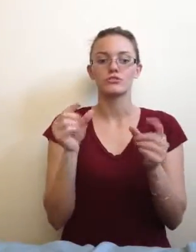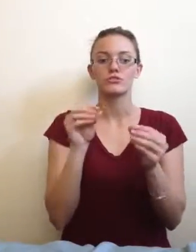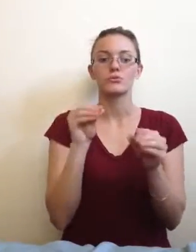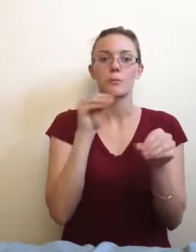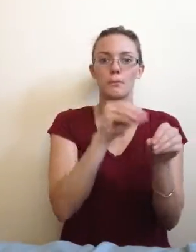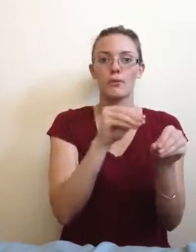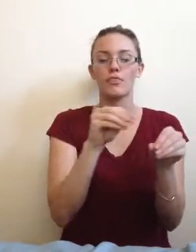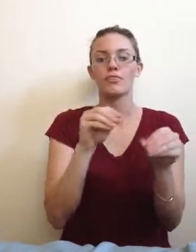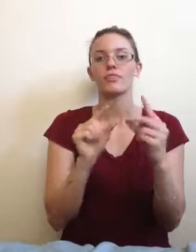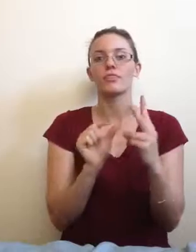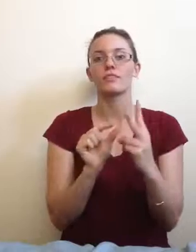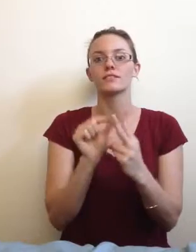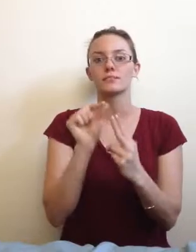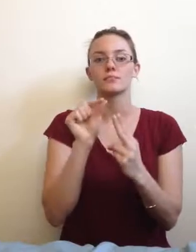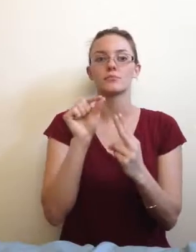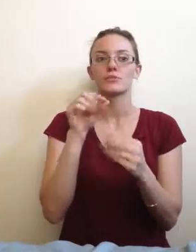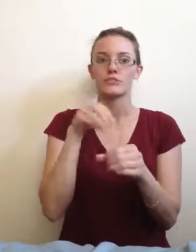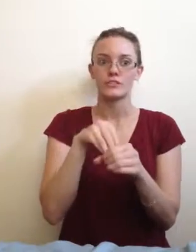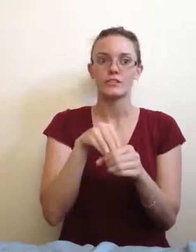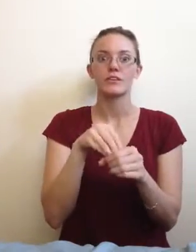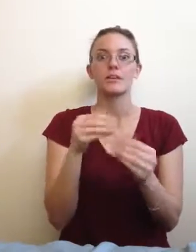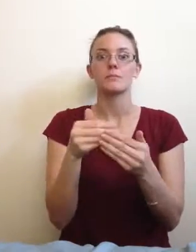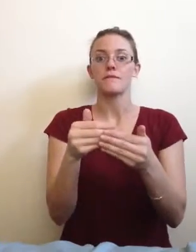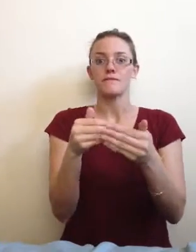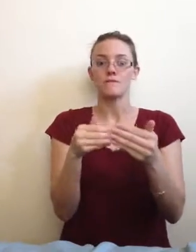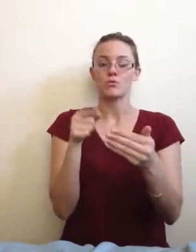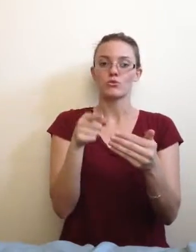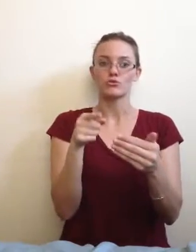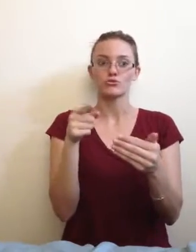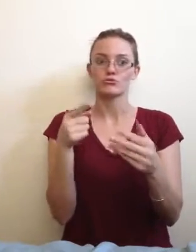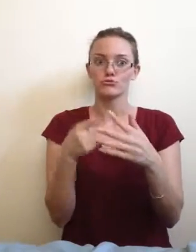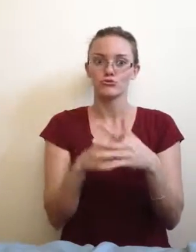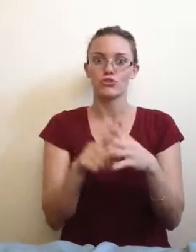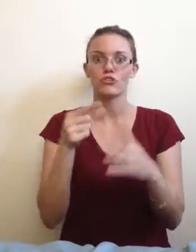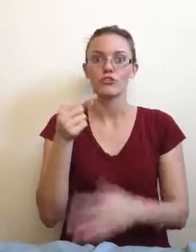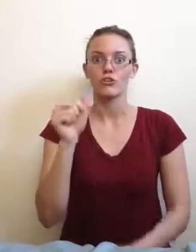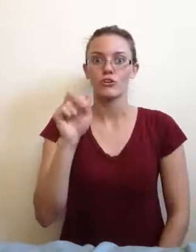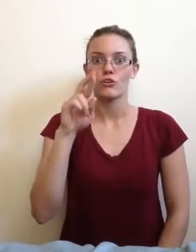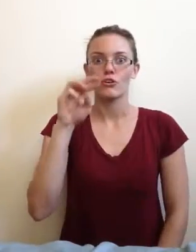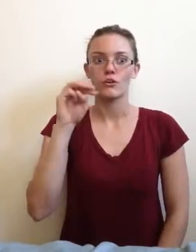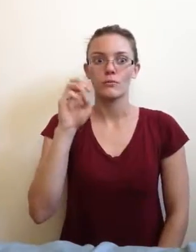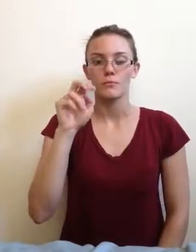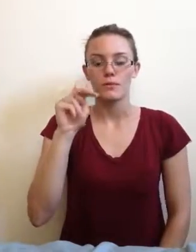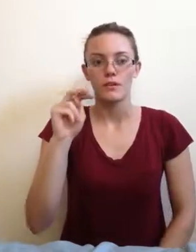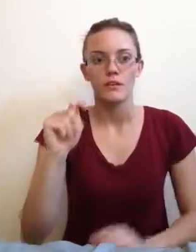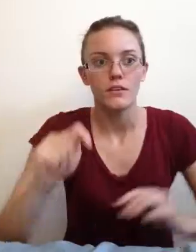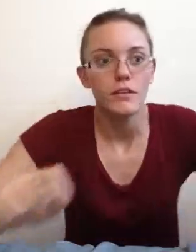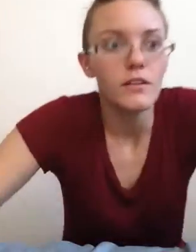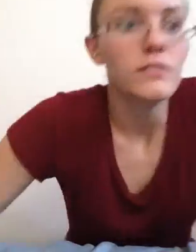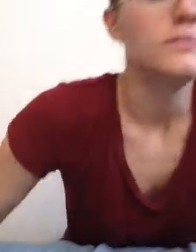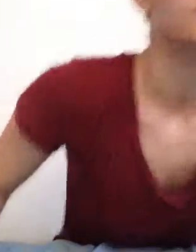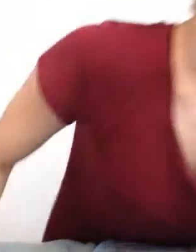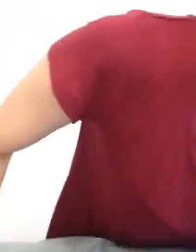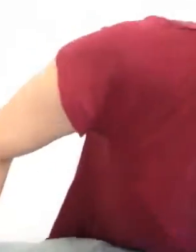your entire garment together, then you want to start with the pieces that the zipper is going to fit in. So let's assume that we're making